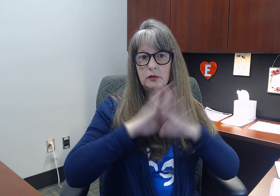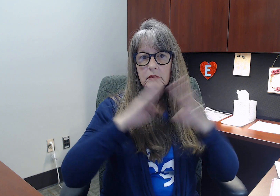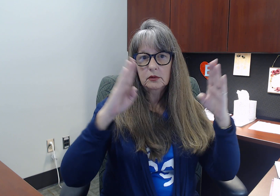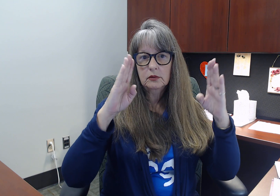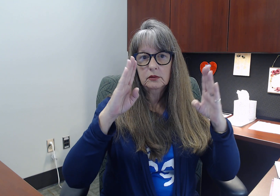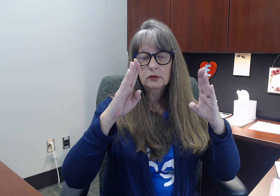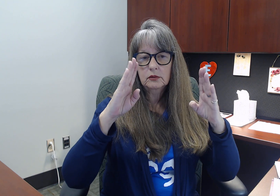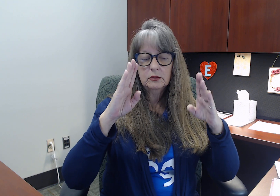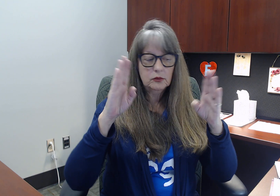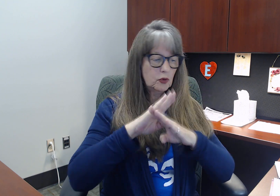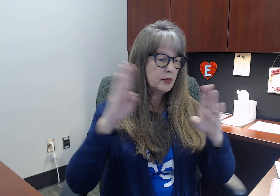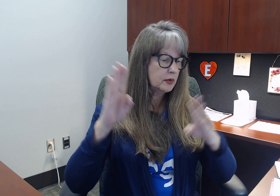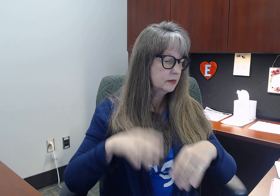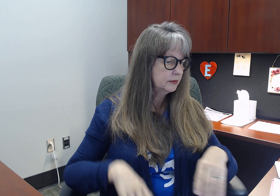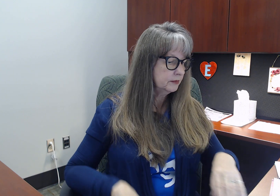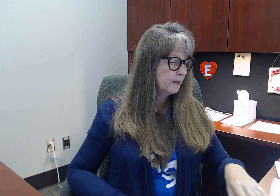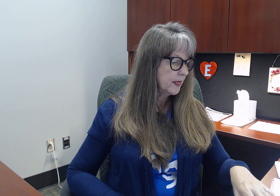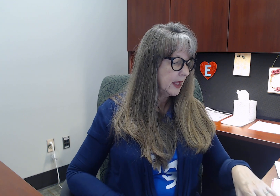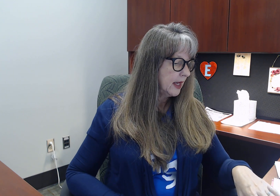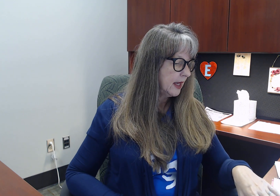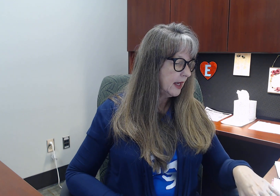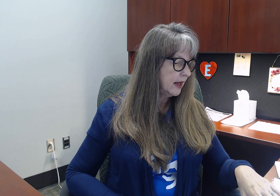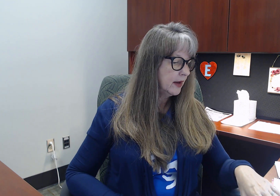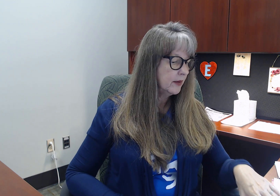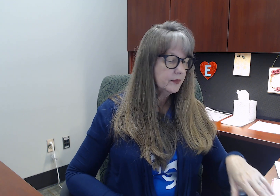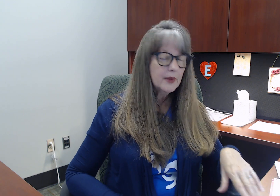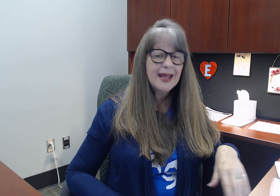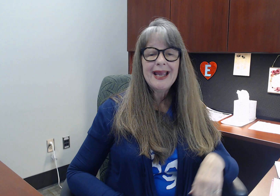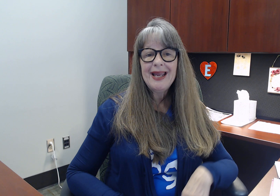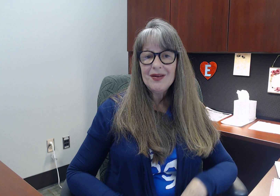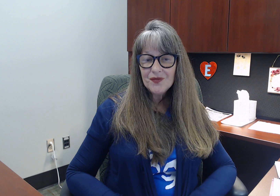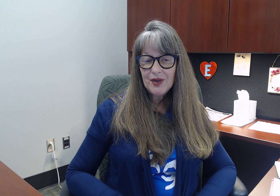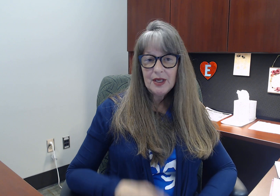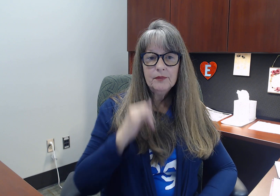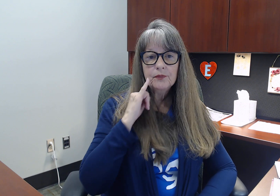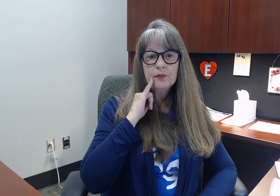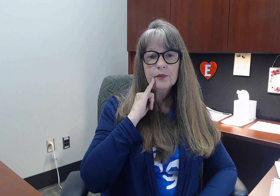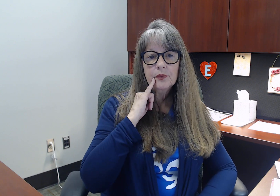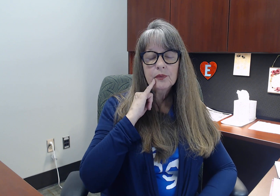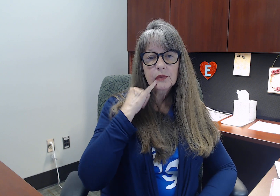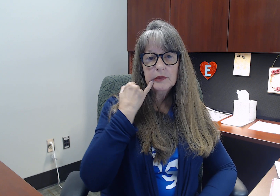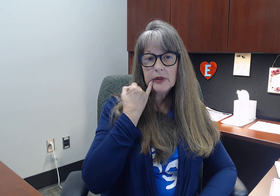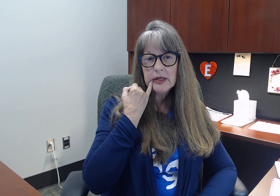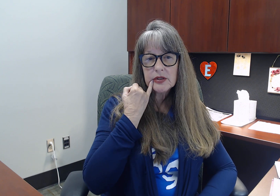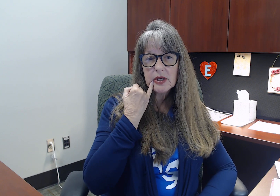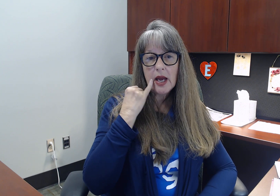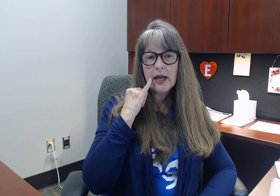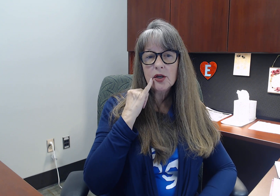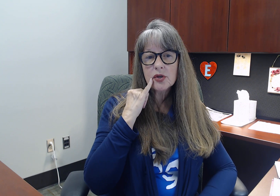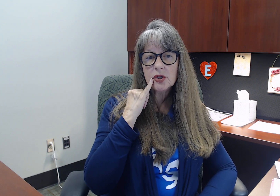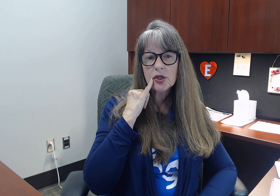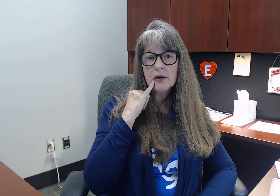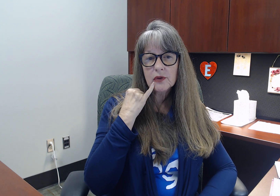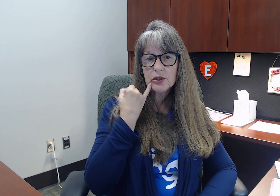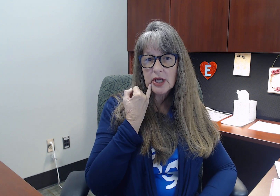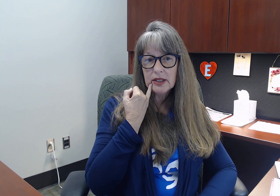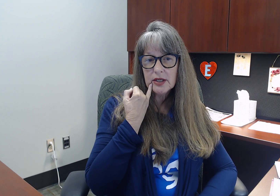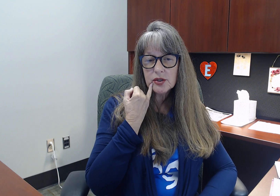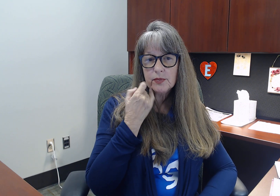Envy. it's I use a J for jealous, but you could